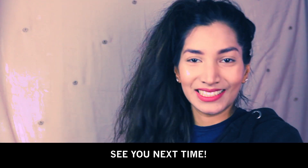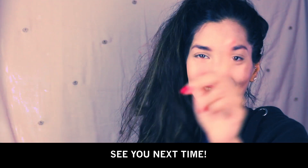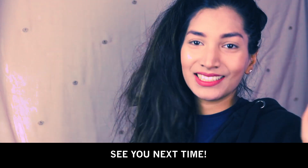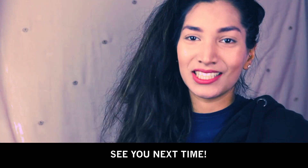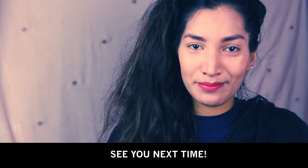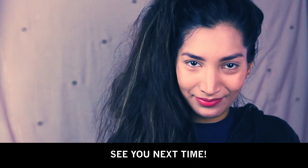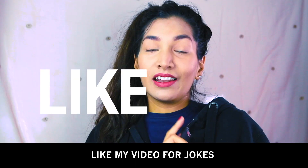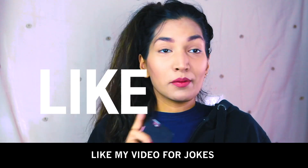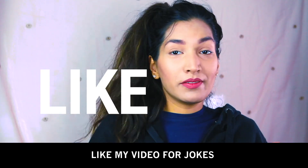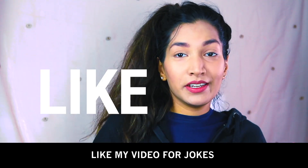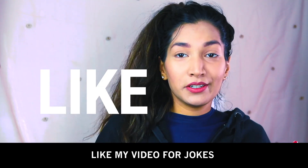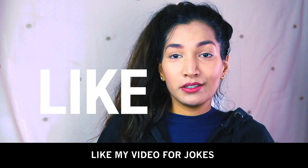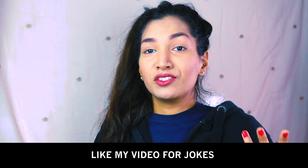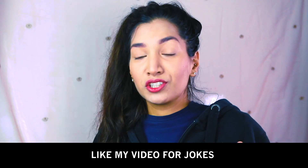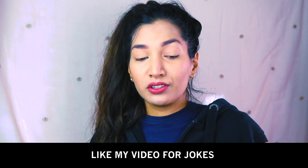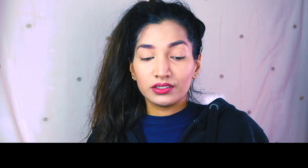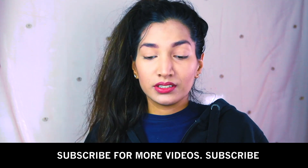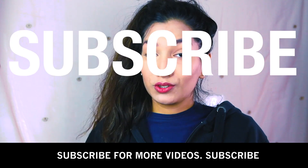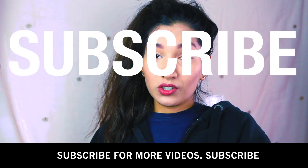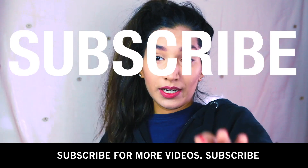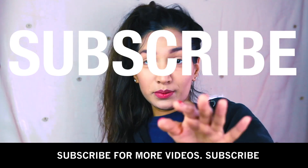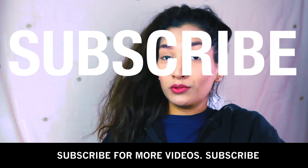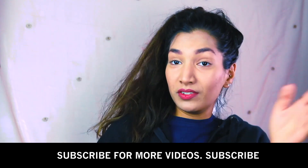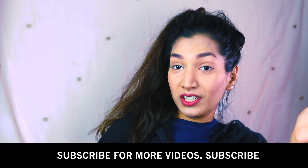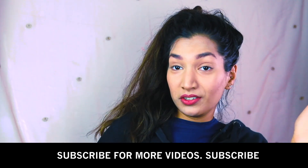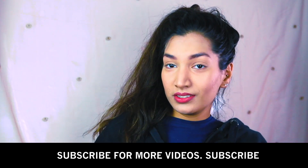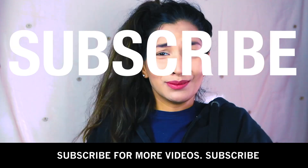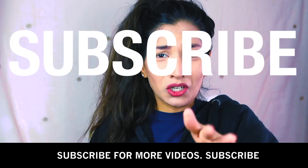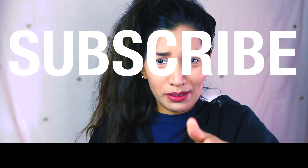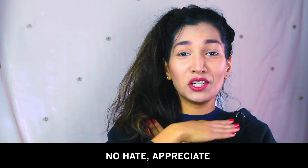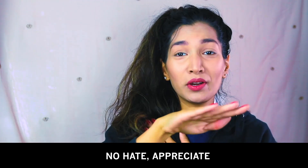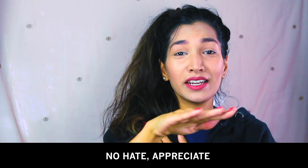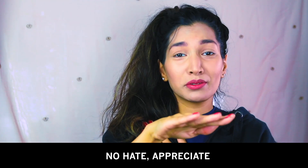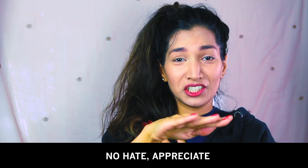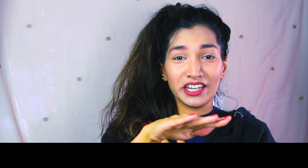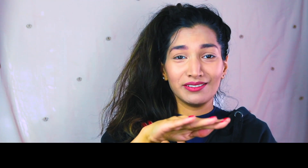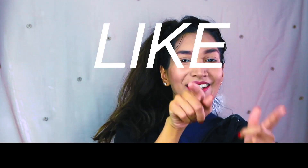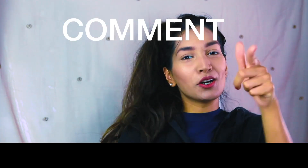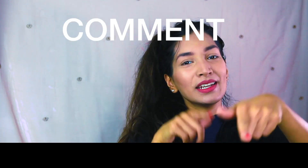See you next time. Like my video, the jokes, subscribe for more videos. Subscribe. No hate, appreciate. Like, comment